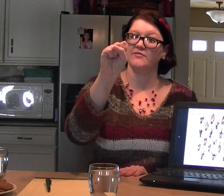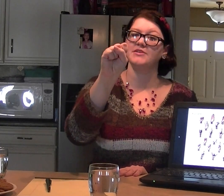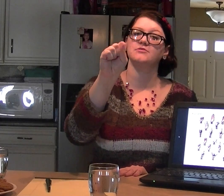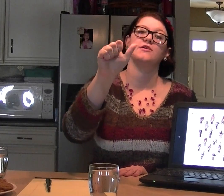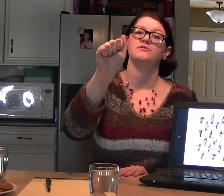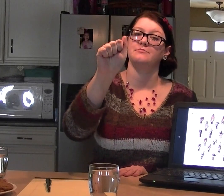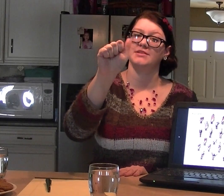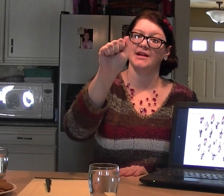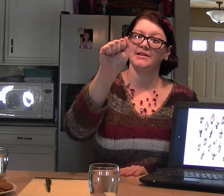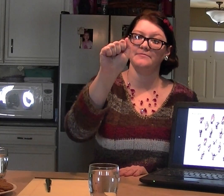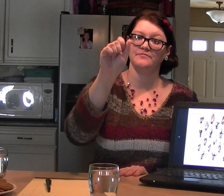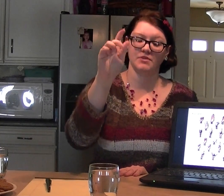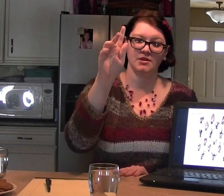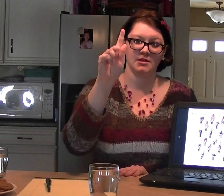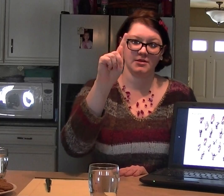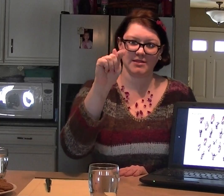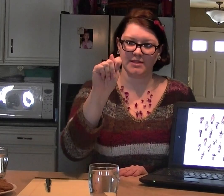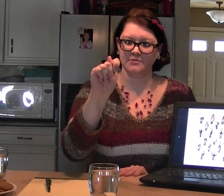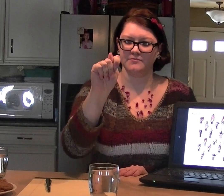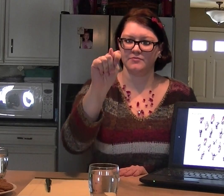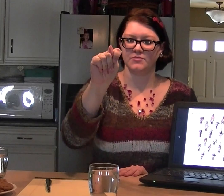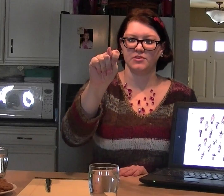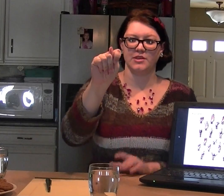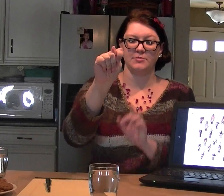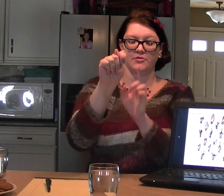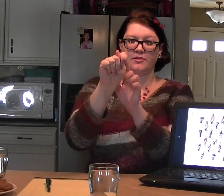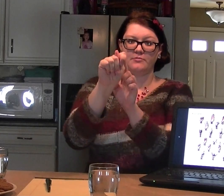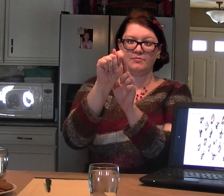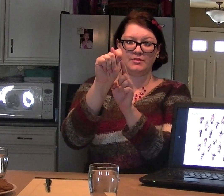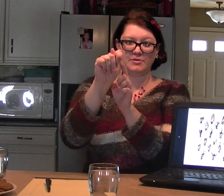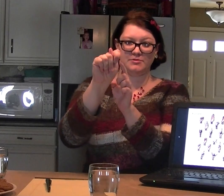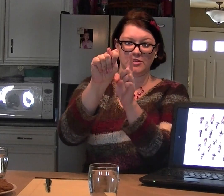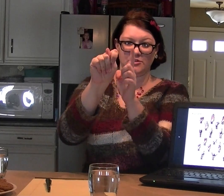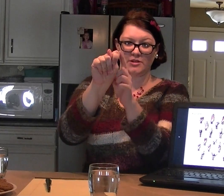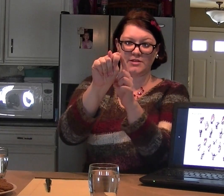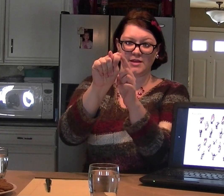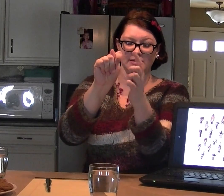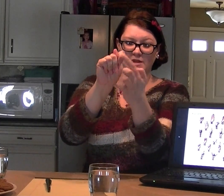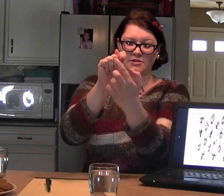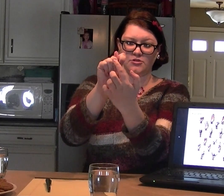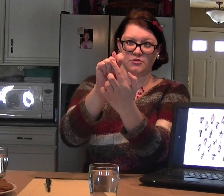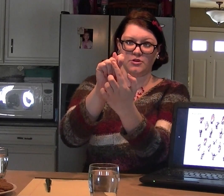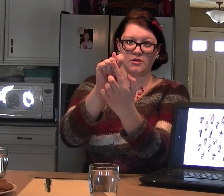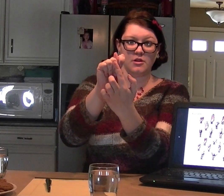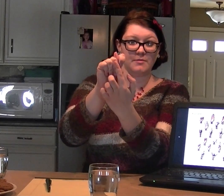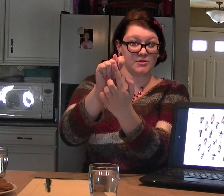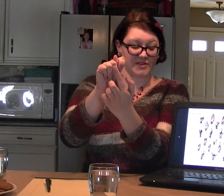fist rather than beside it. T, you keep your thumb in between your index and your middle